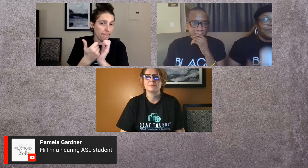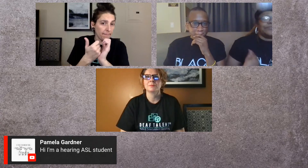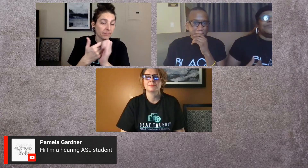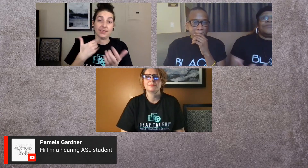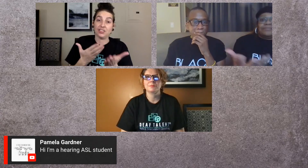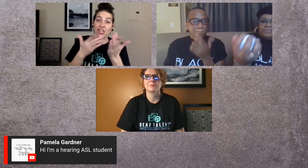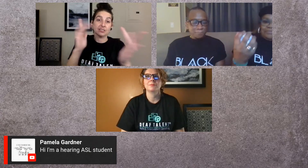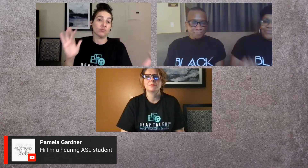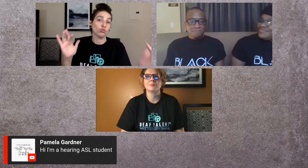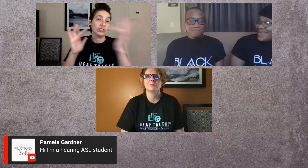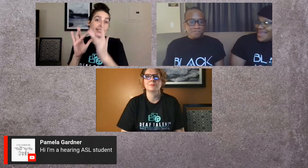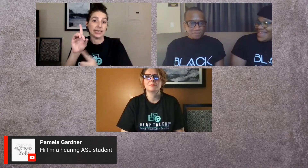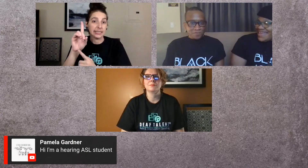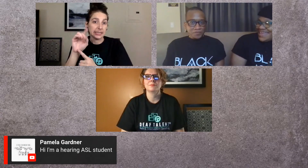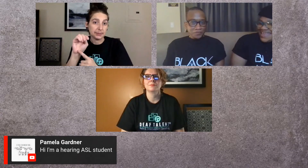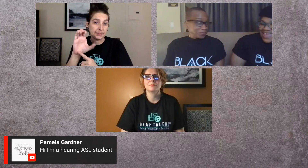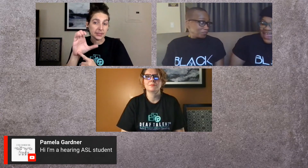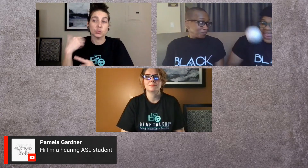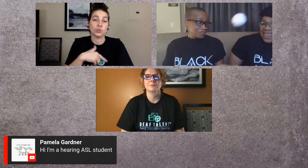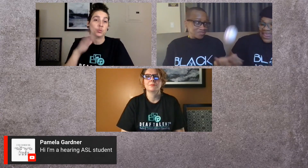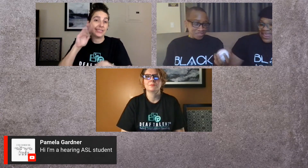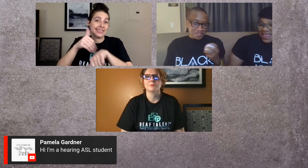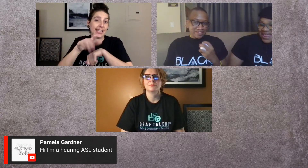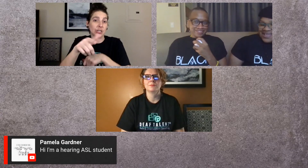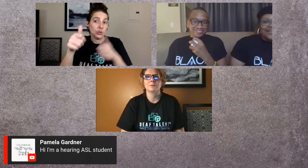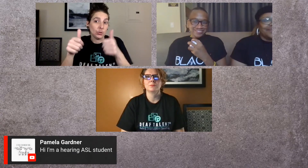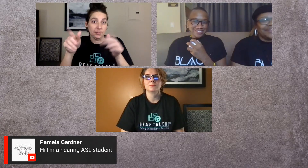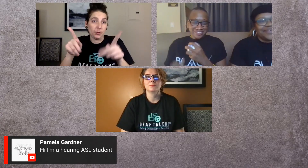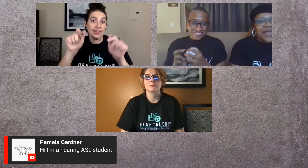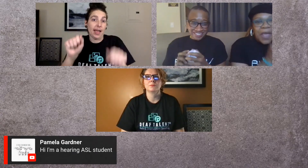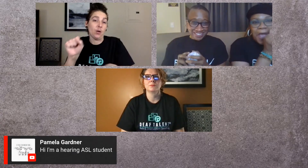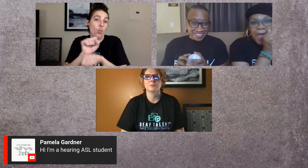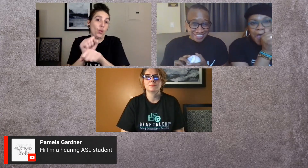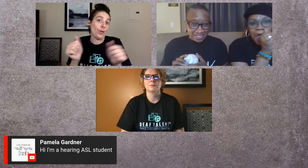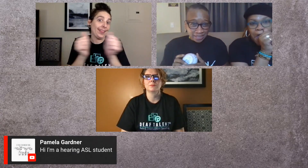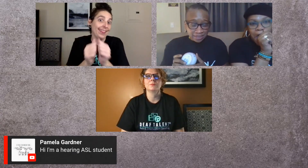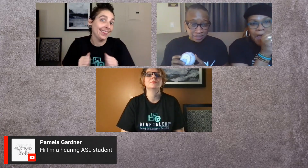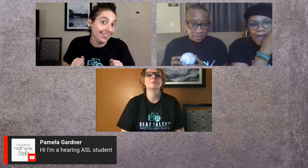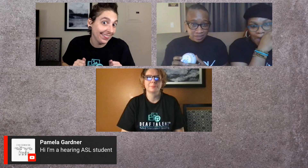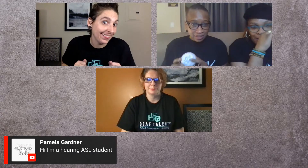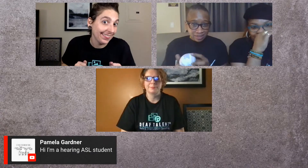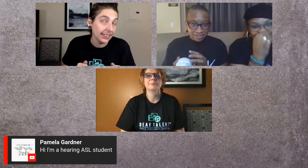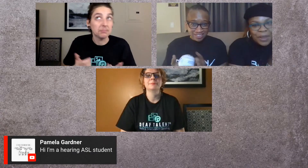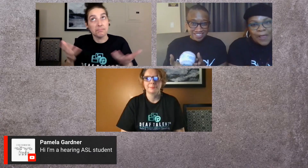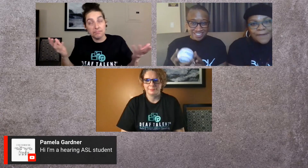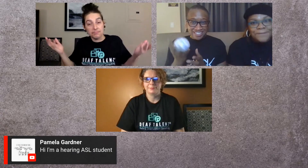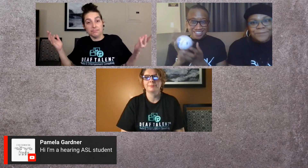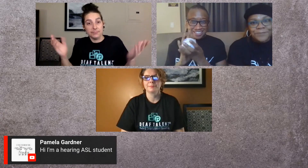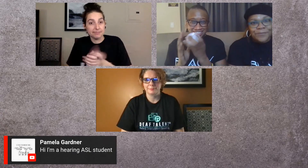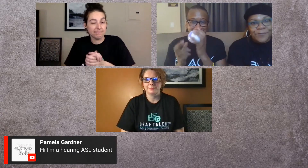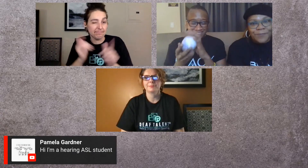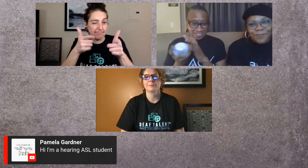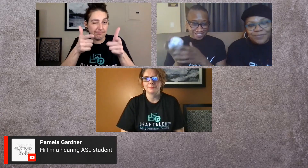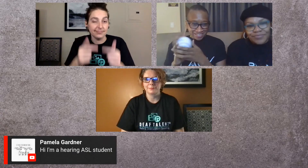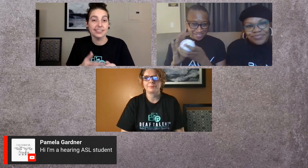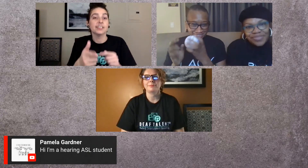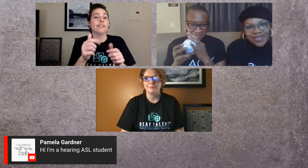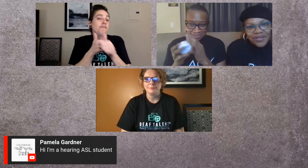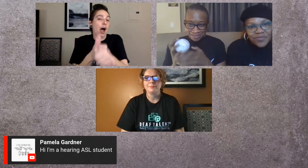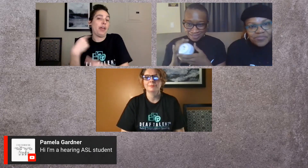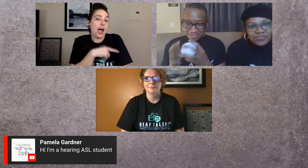Someone asked about live ASL translation. I say contact DTMEC